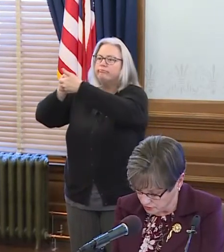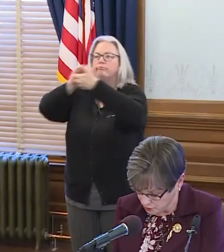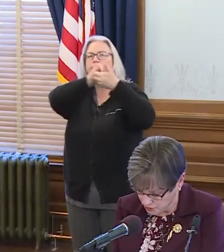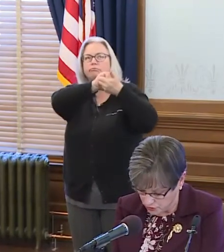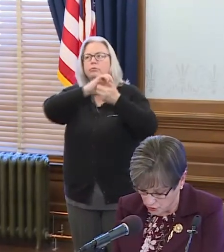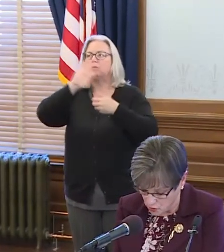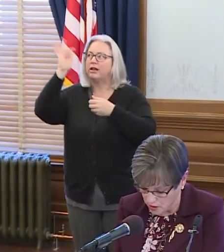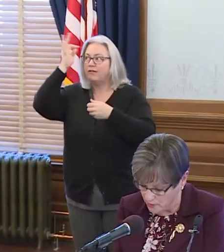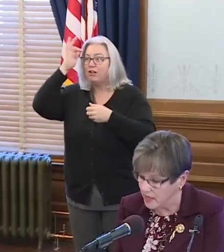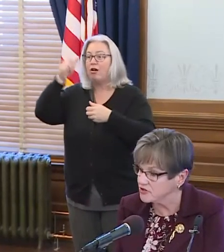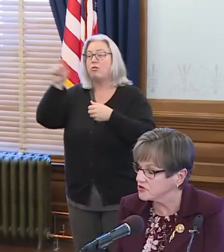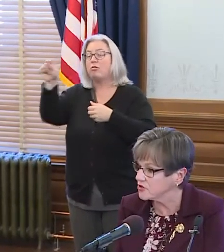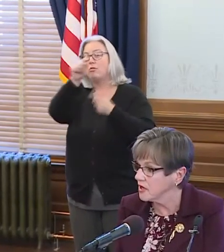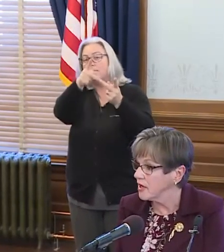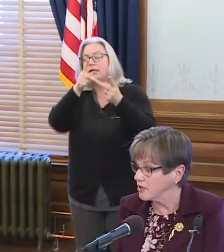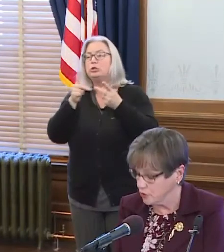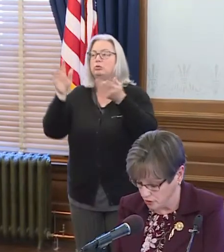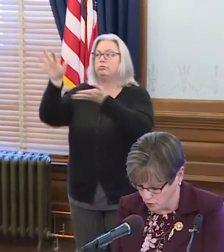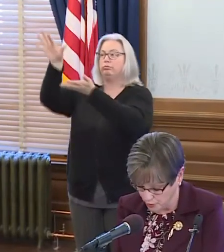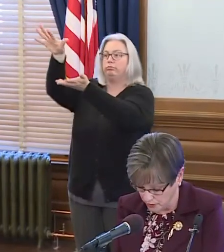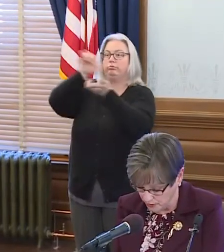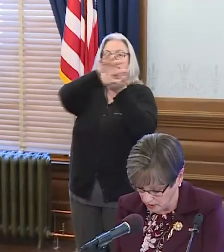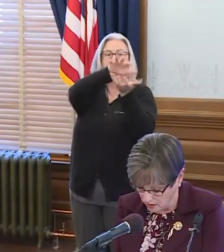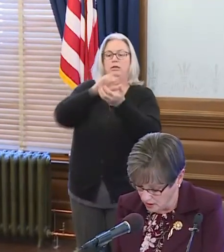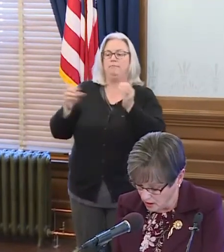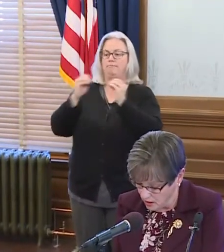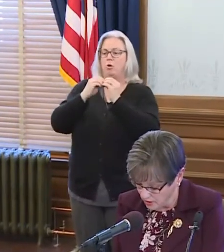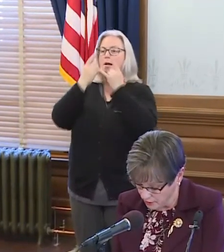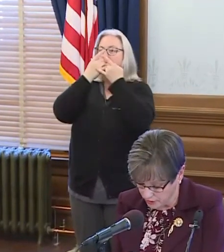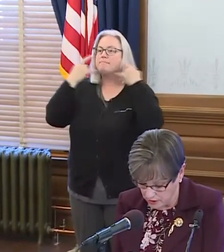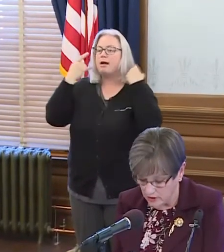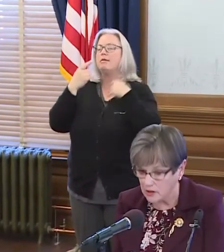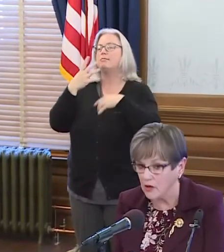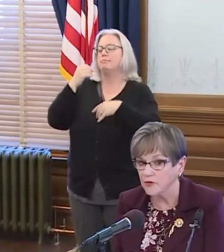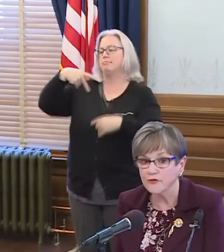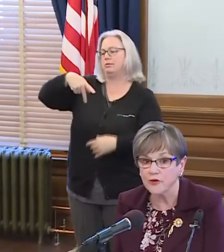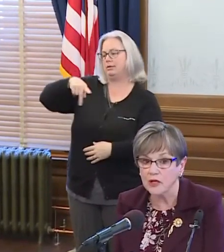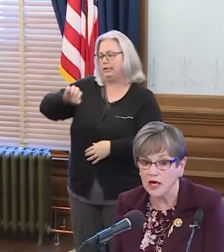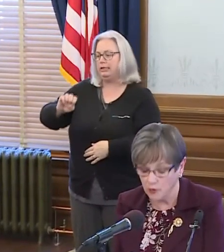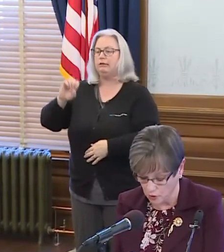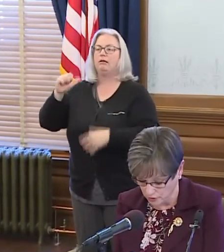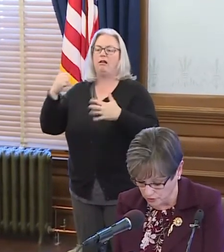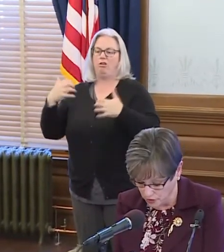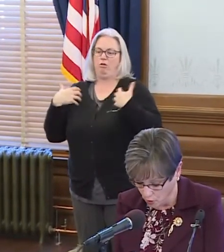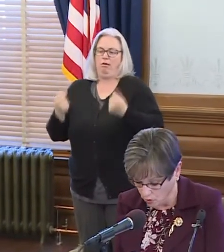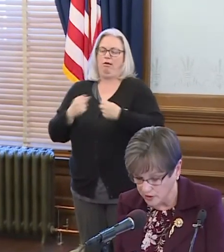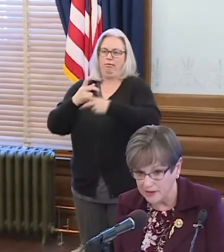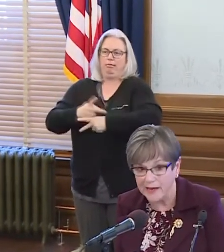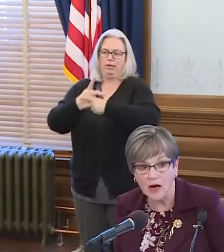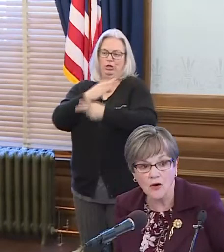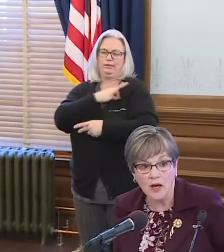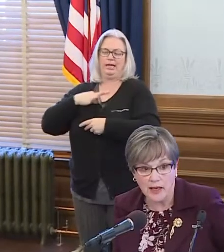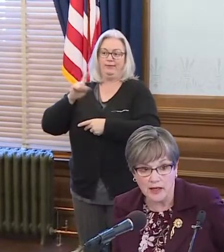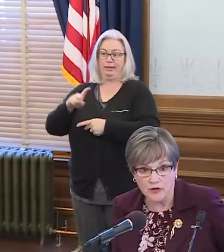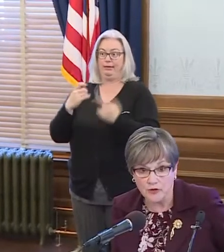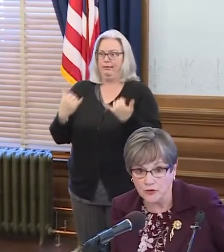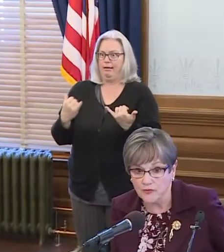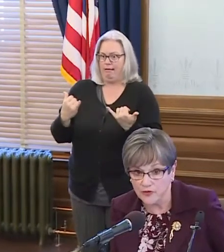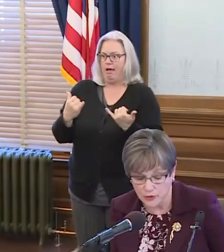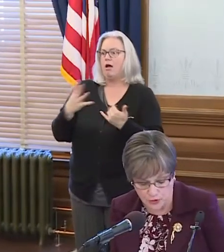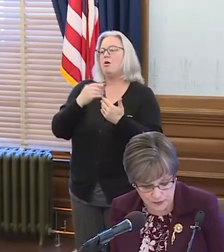other sources to acquire masks and critical PPE our healthcare and other frontline workers will need now